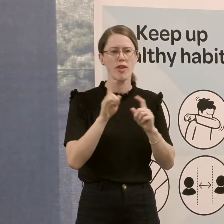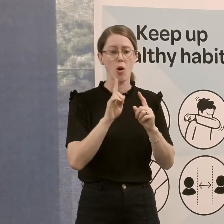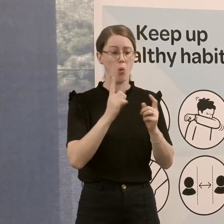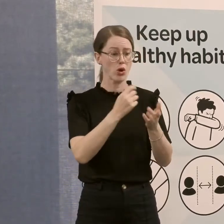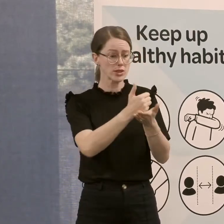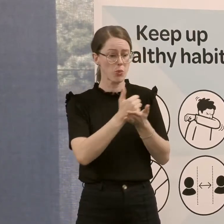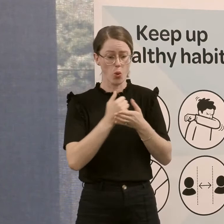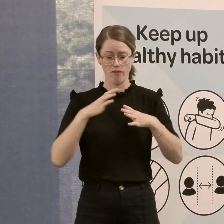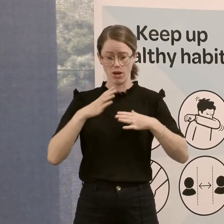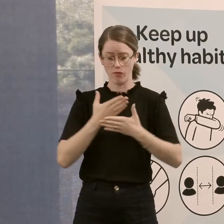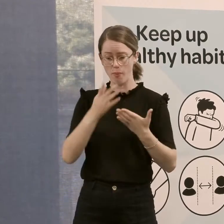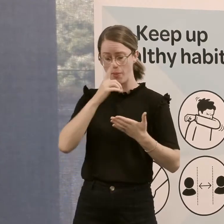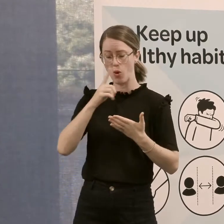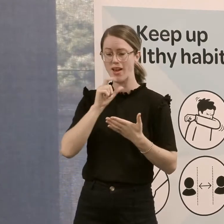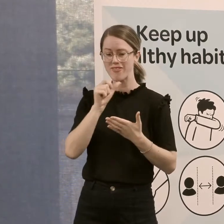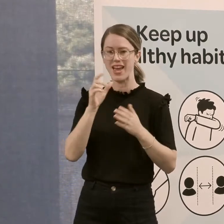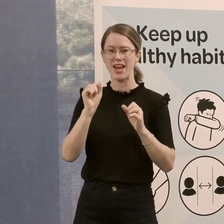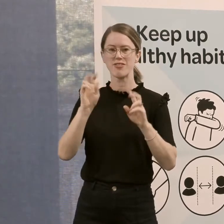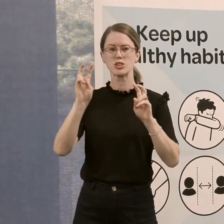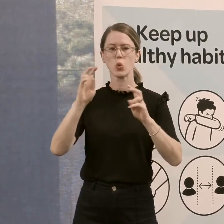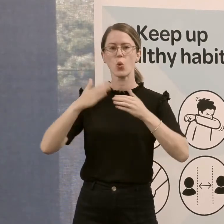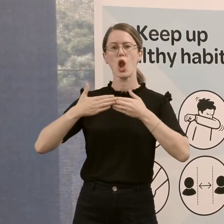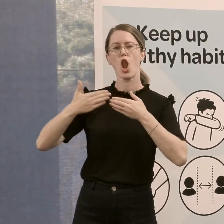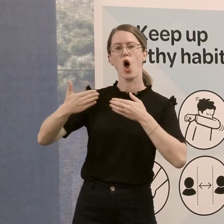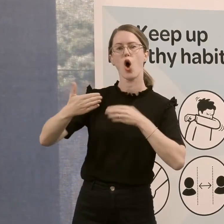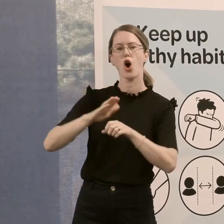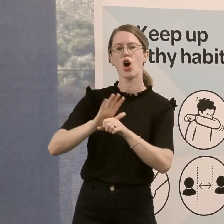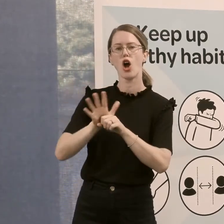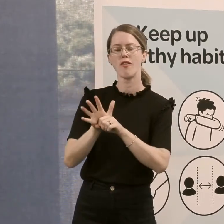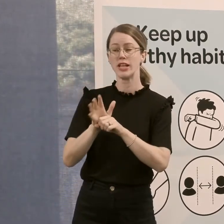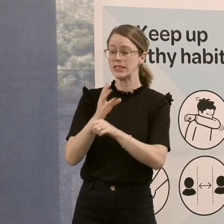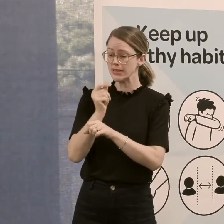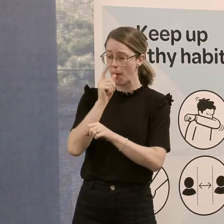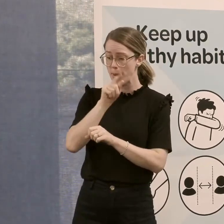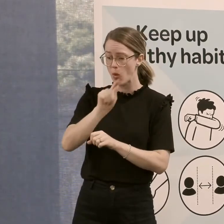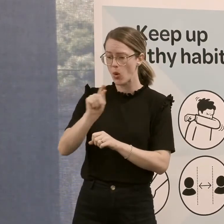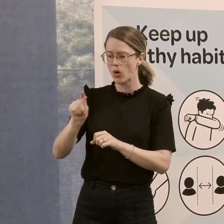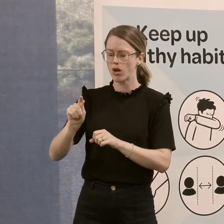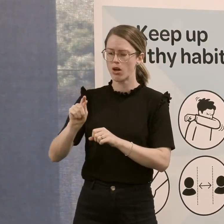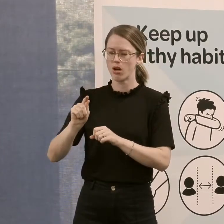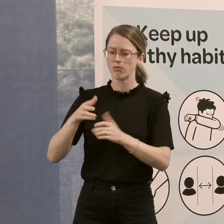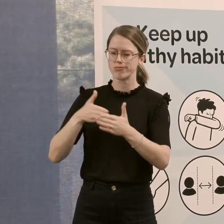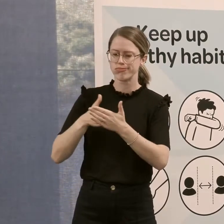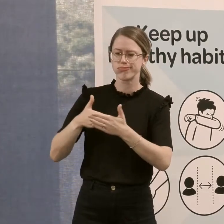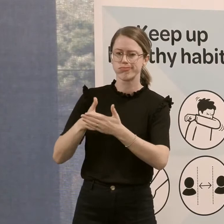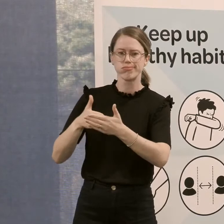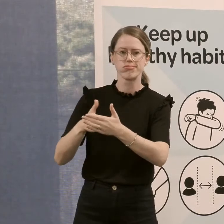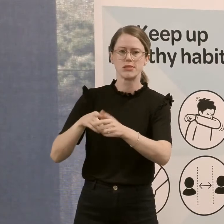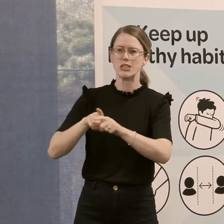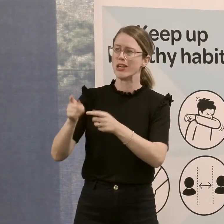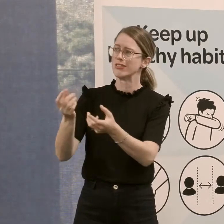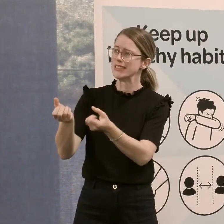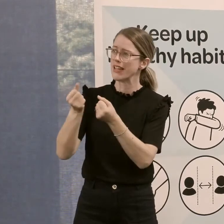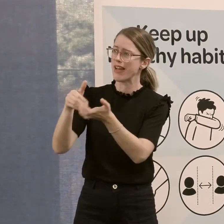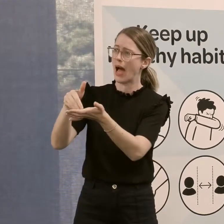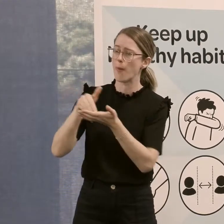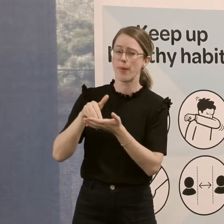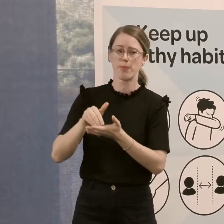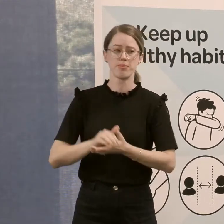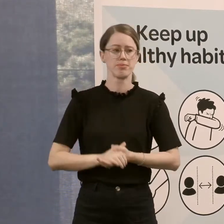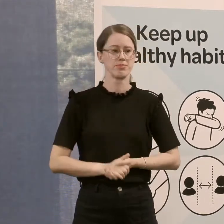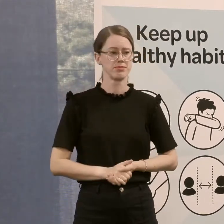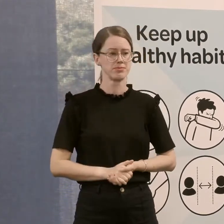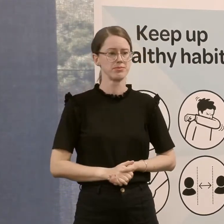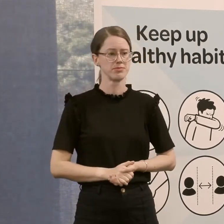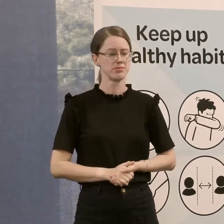currently available for people with long COVID? Some have reportedly been having a lot of trouble getting help for free.